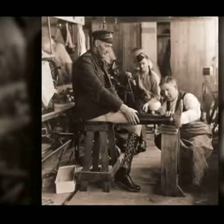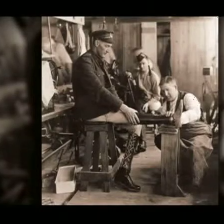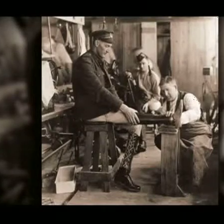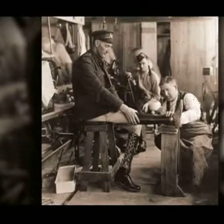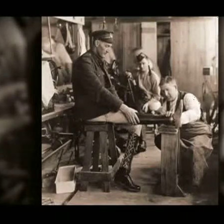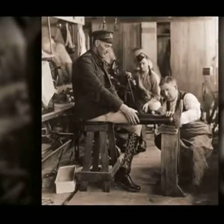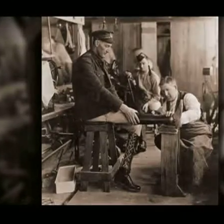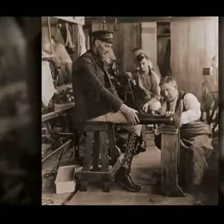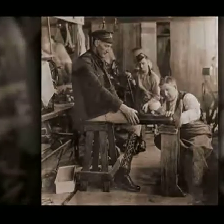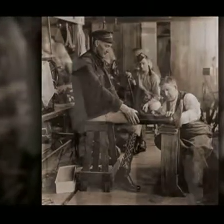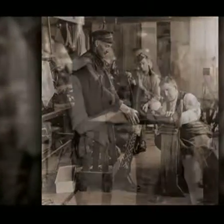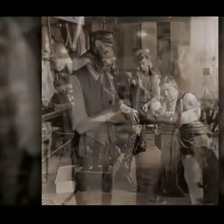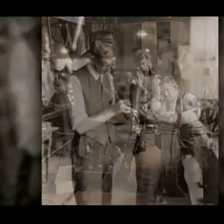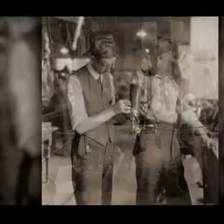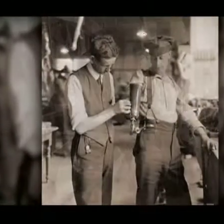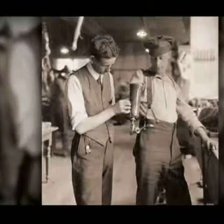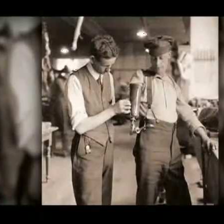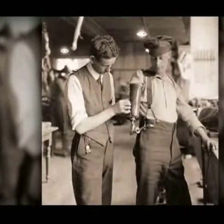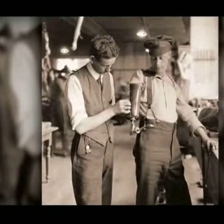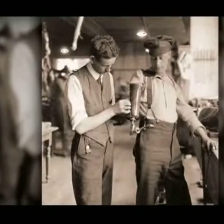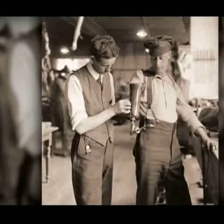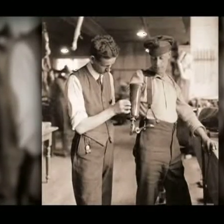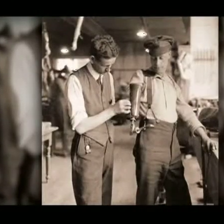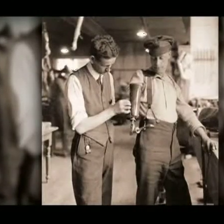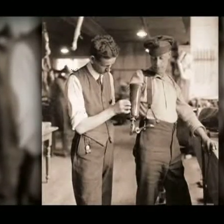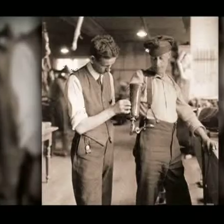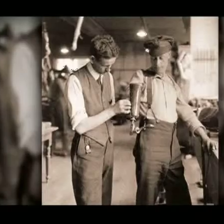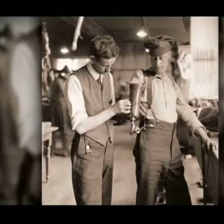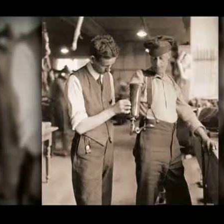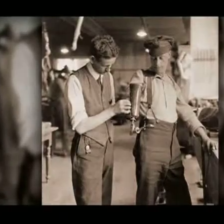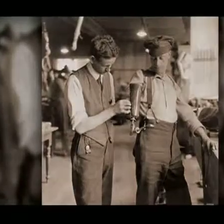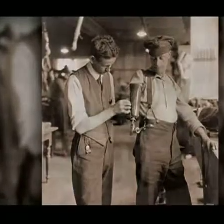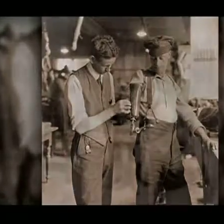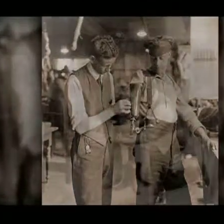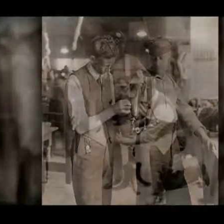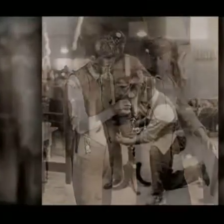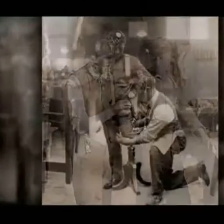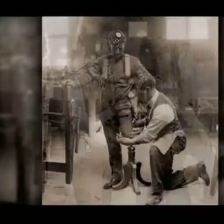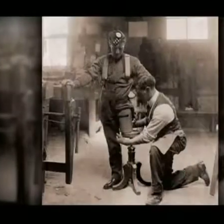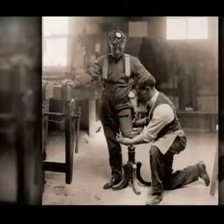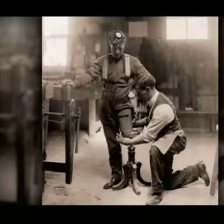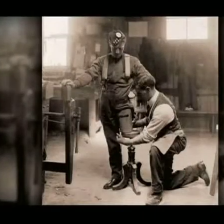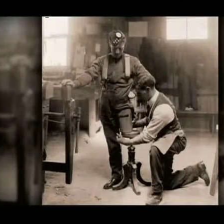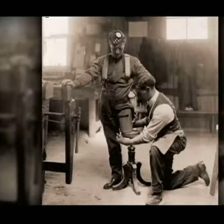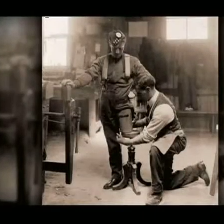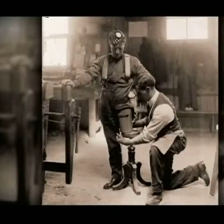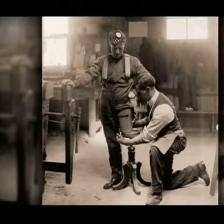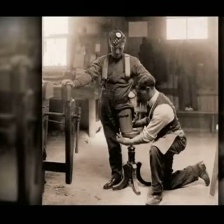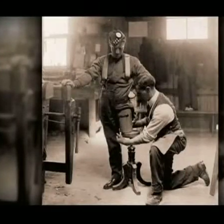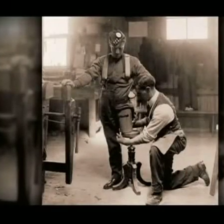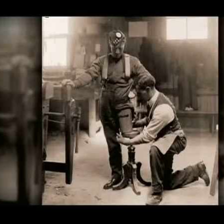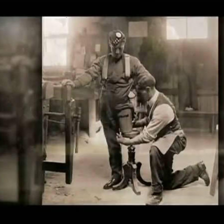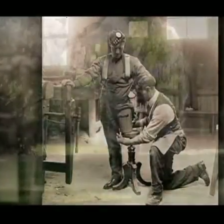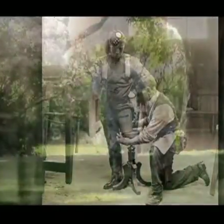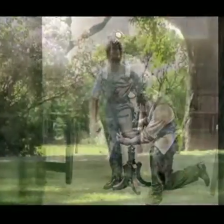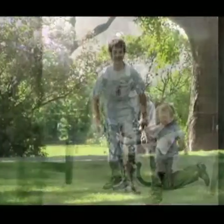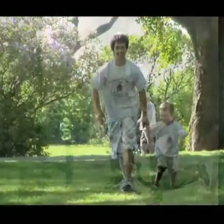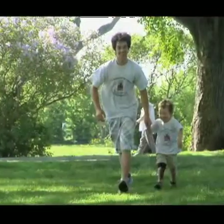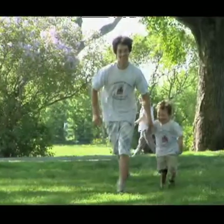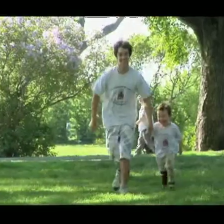Since 1918, the War Amps has met the needs of amputees. When the War Amputees came back and they decided